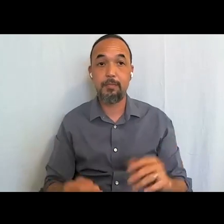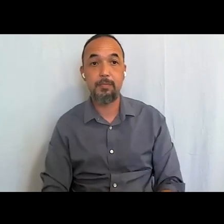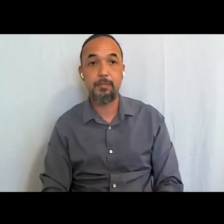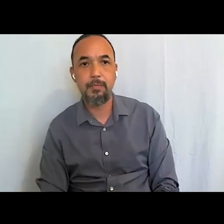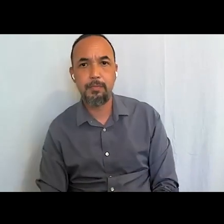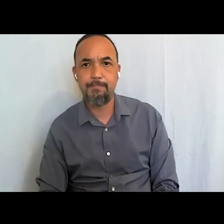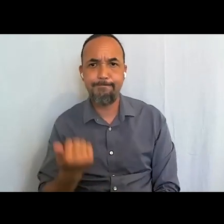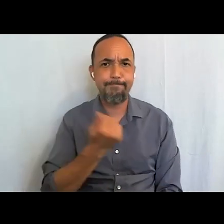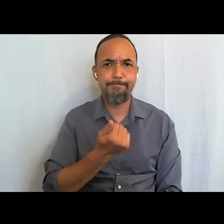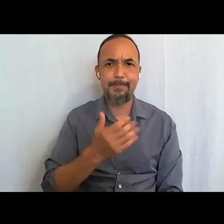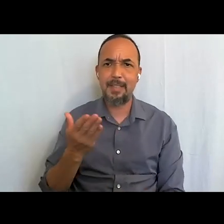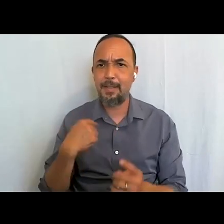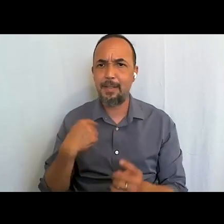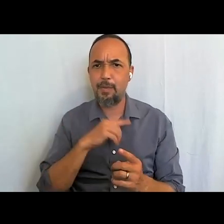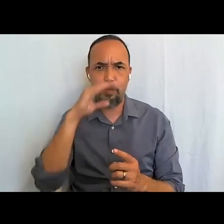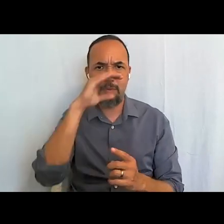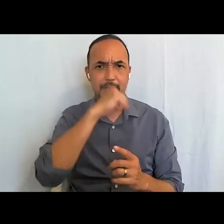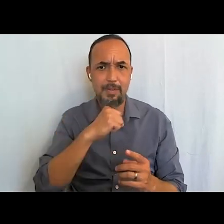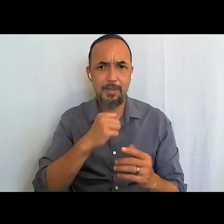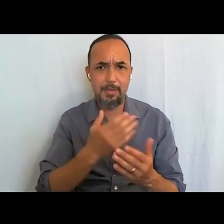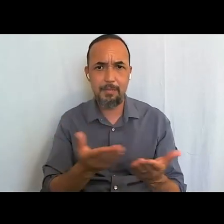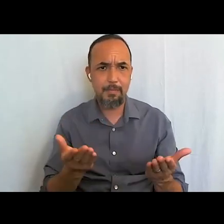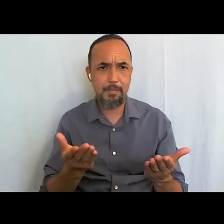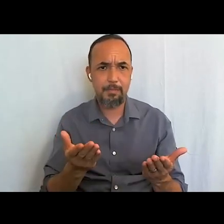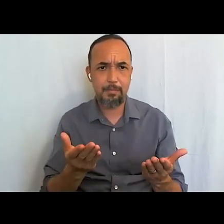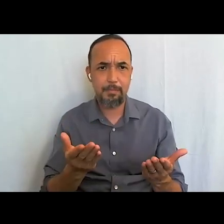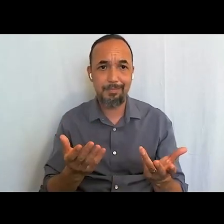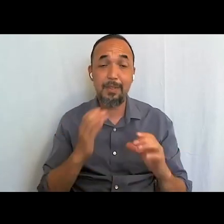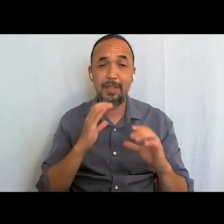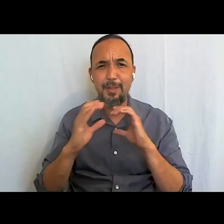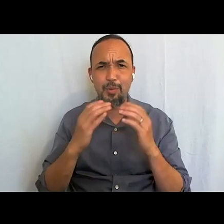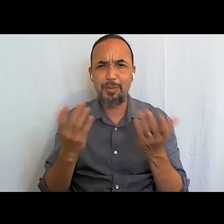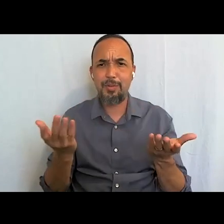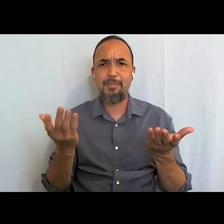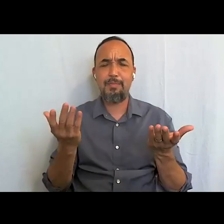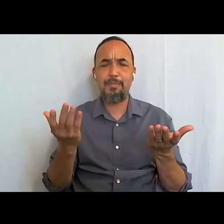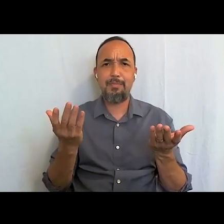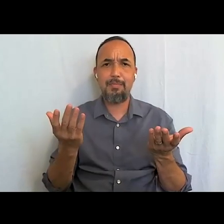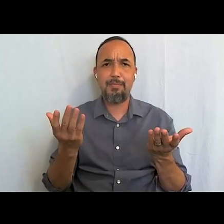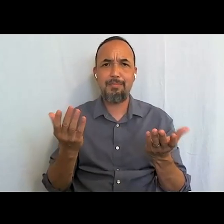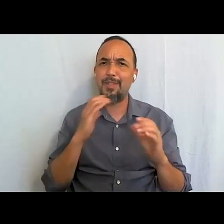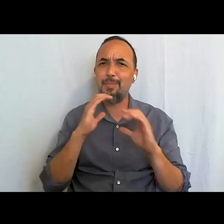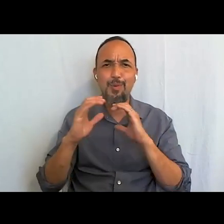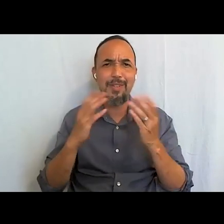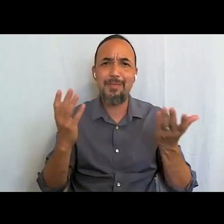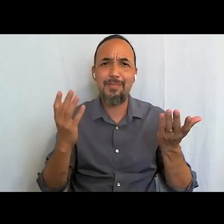Anything else we missed here? Just communicate. When in doubt, communicate. Talk to your captain.